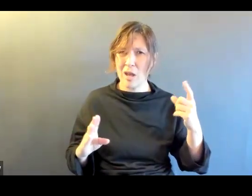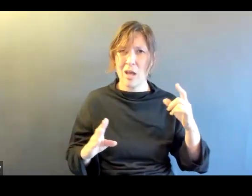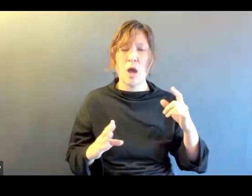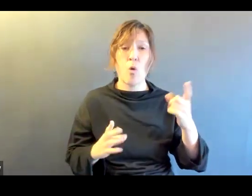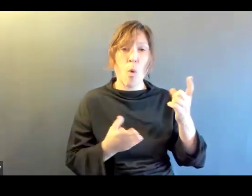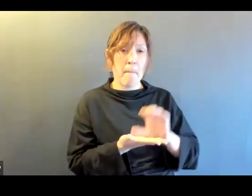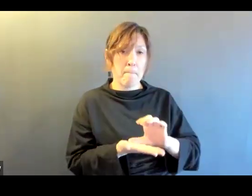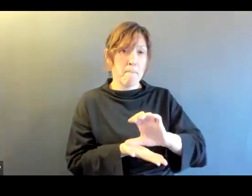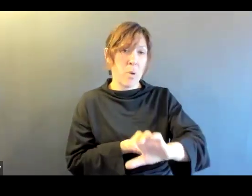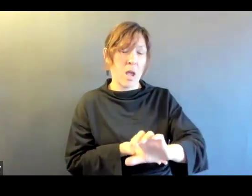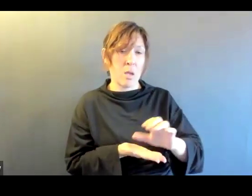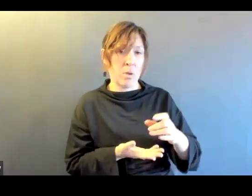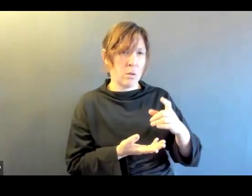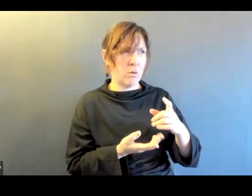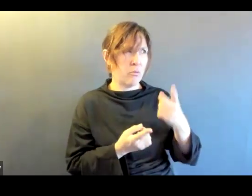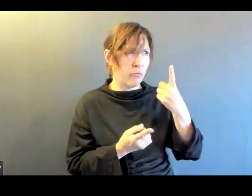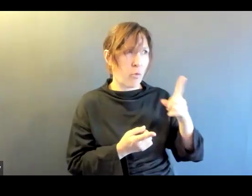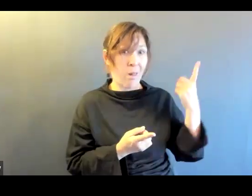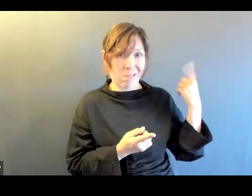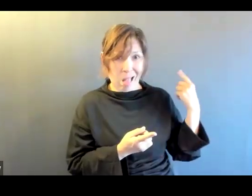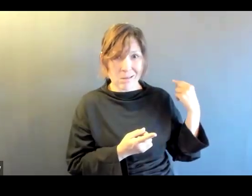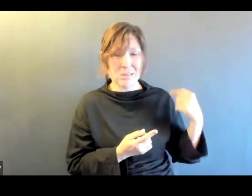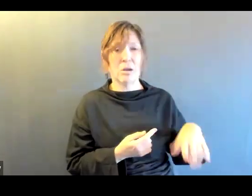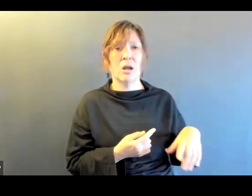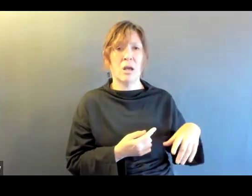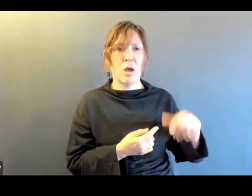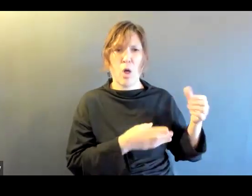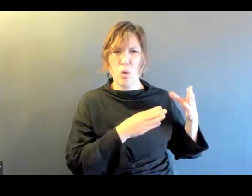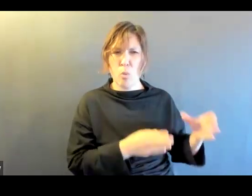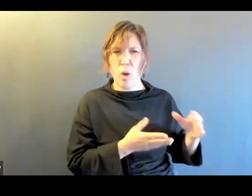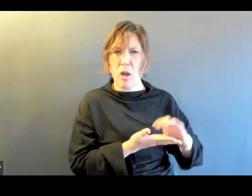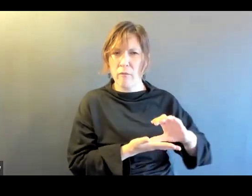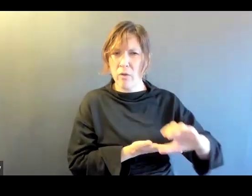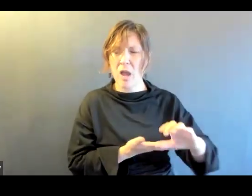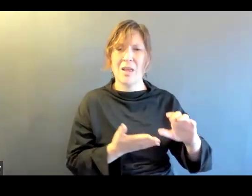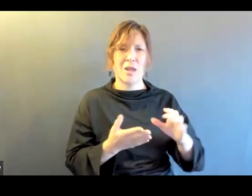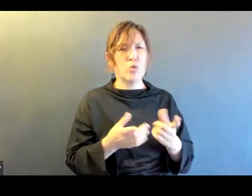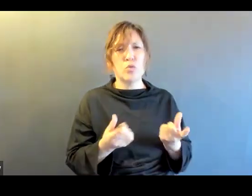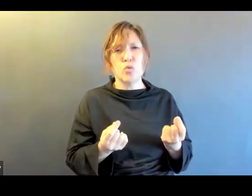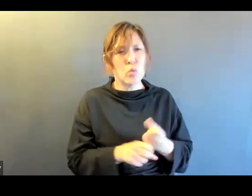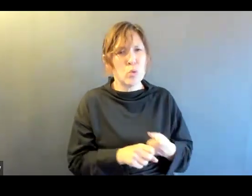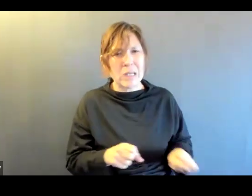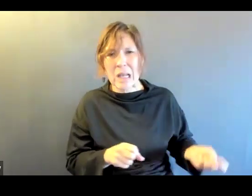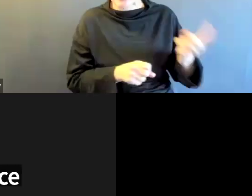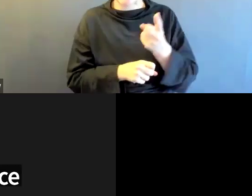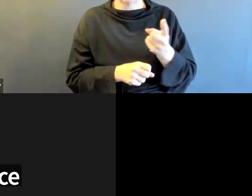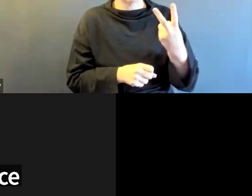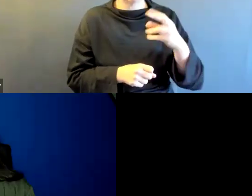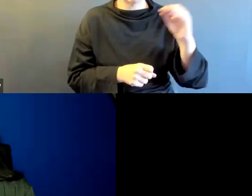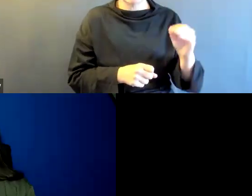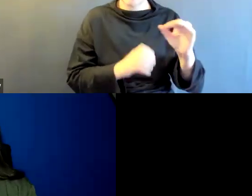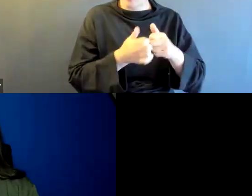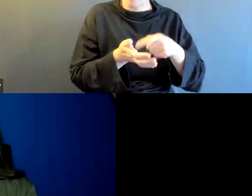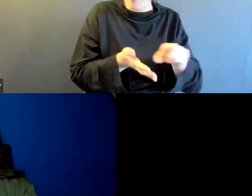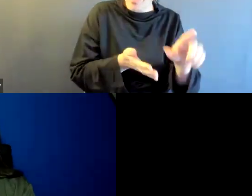payment that's covered through other means. And then can you speak to what next year's increase would be accounted for?